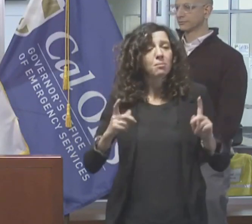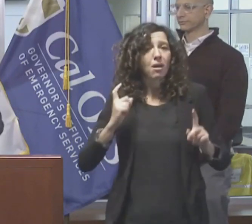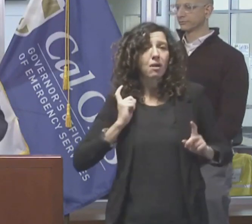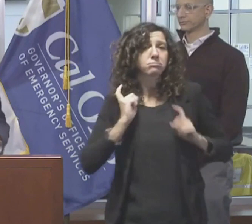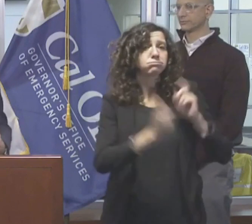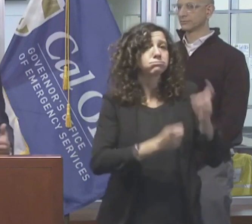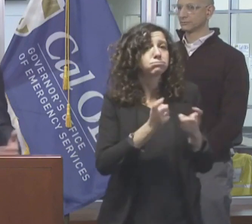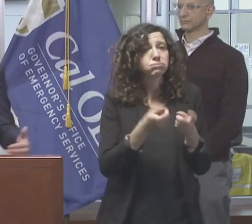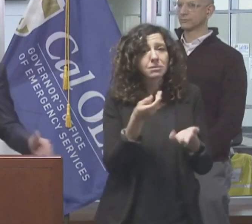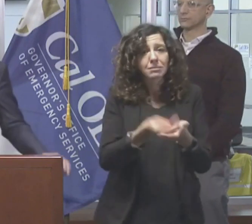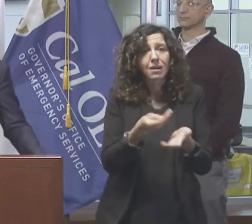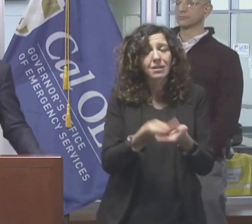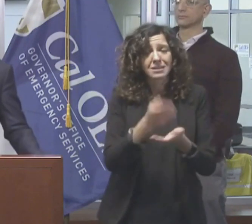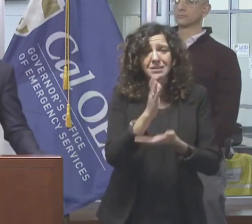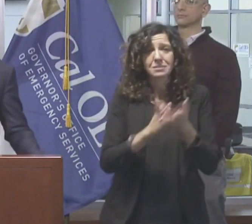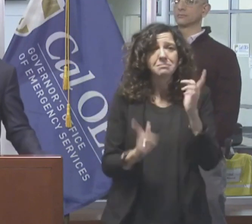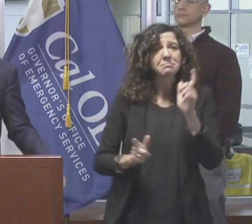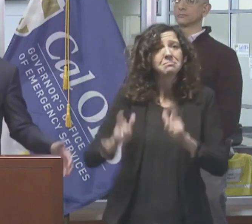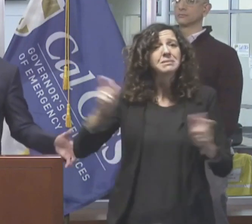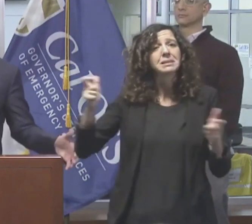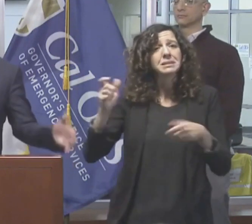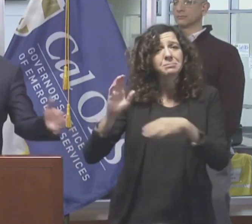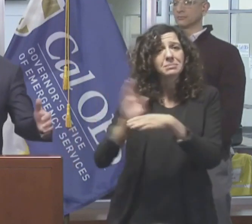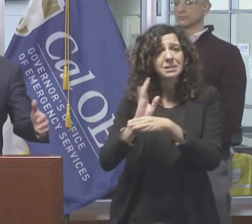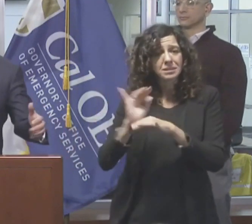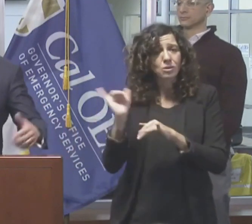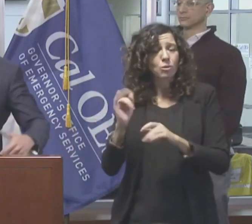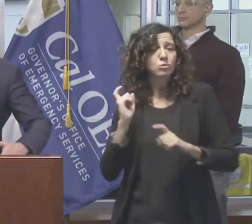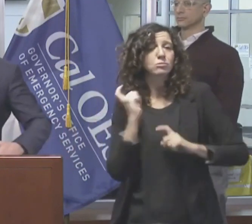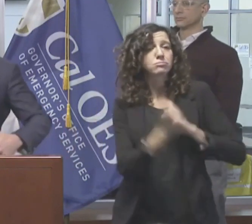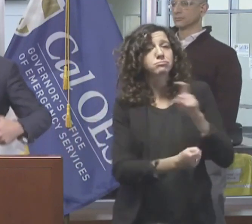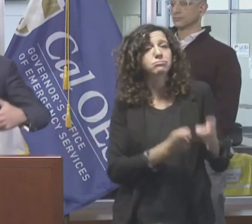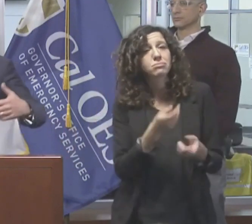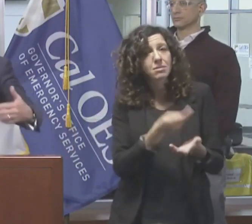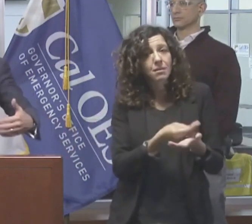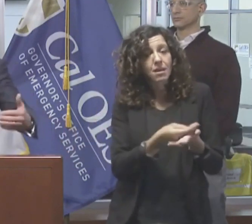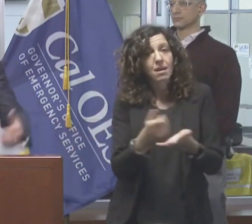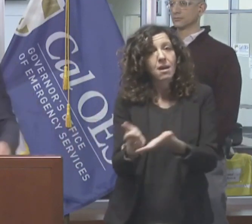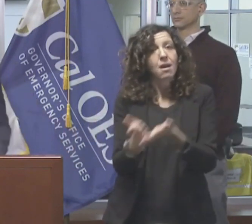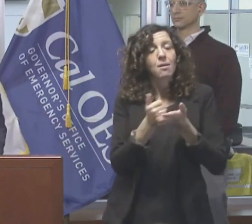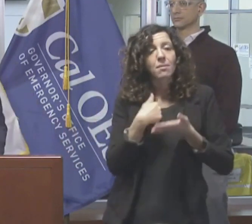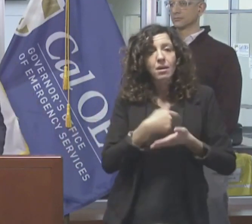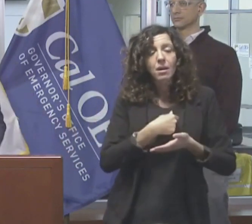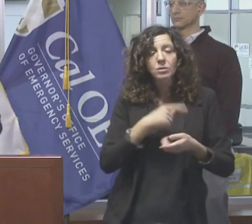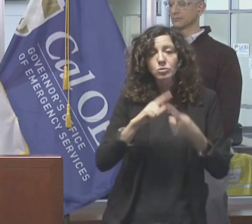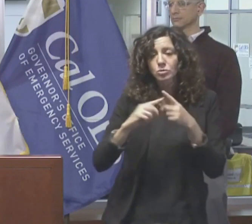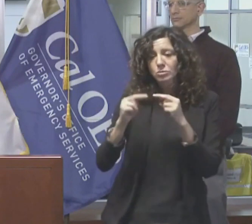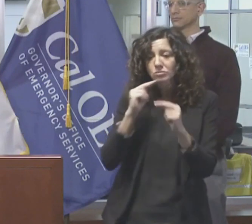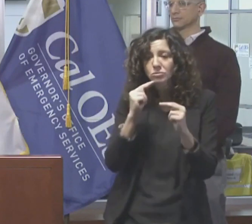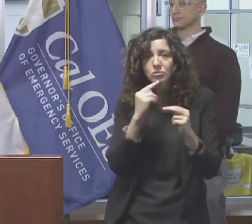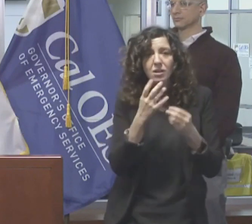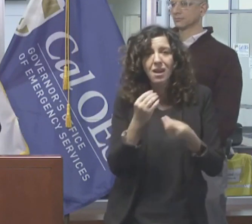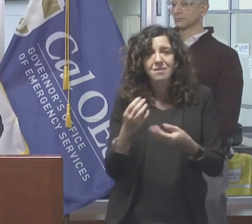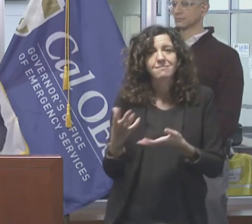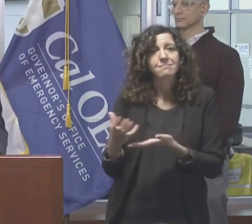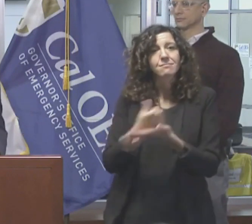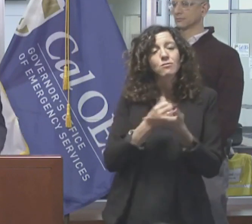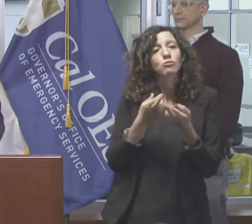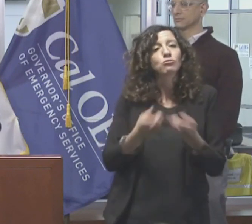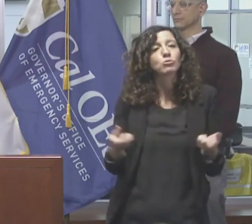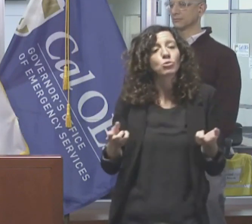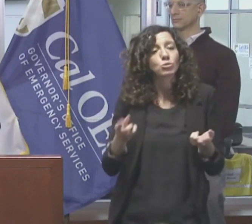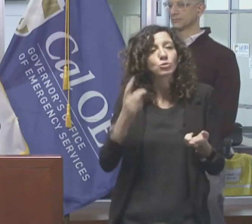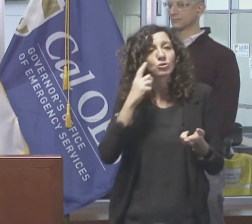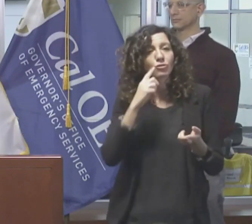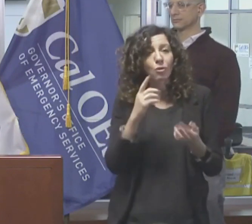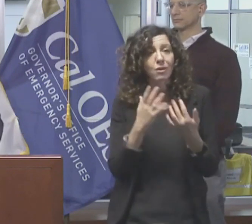of the largest businesses as well that are helping us identify those assets and are procuring resources in a resourceful